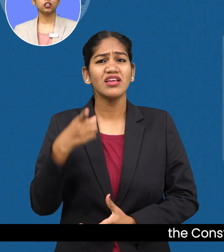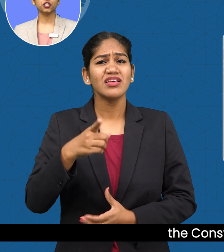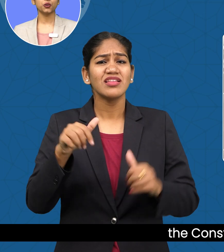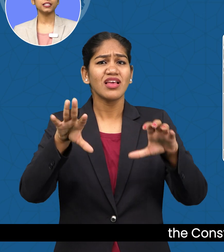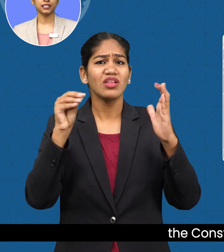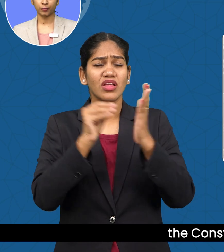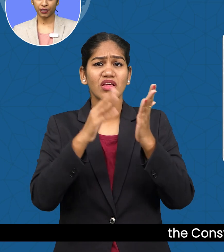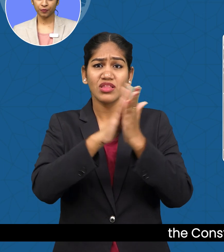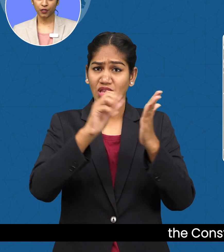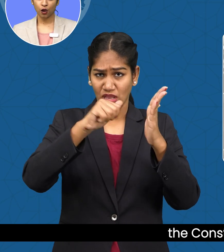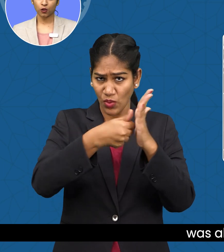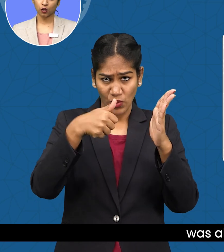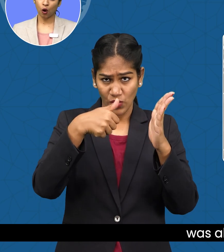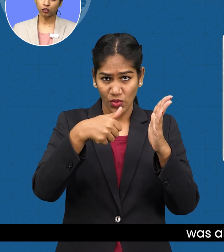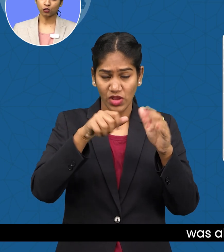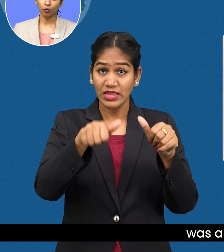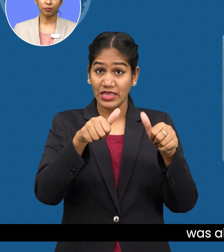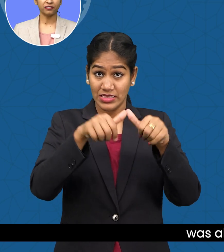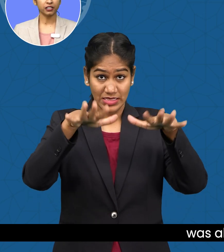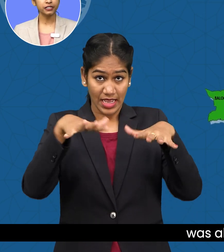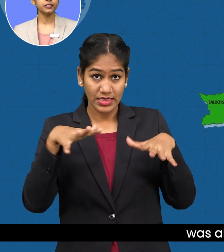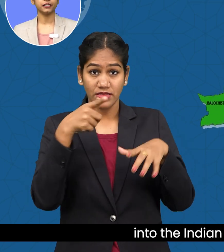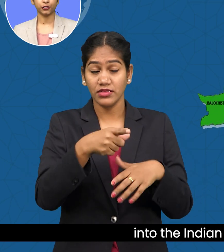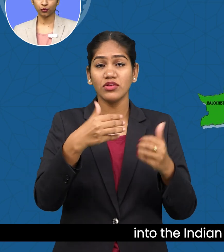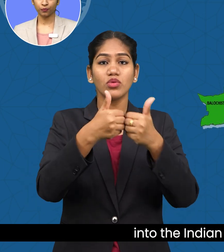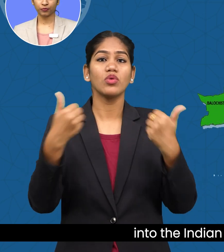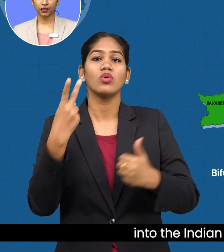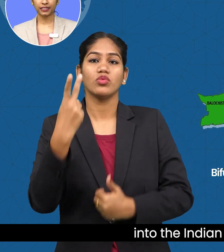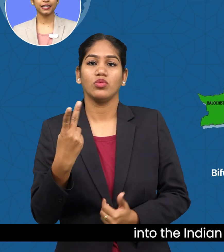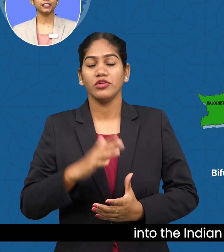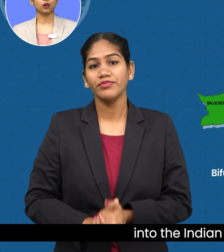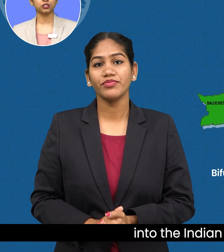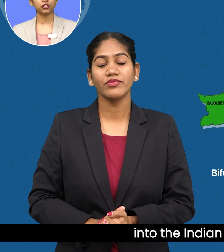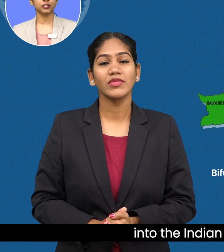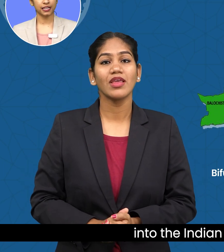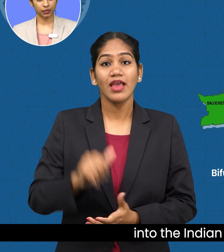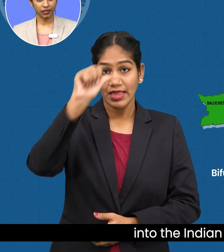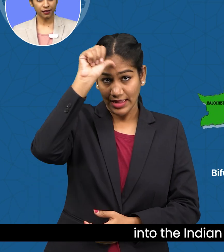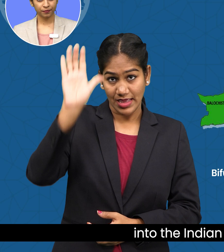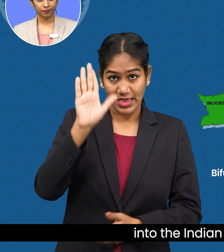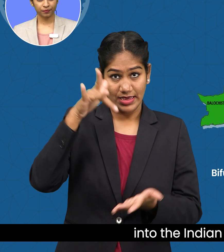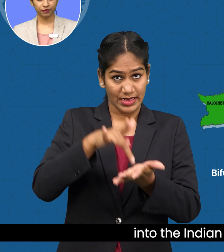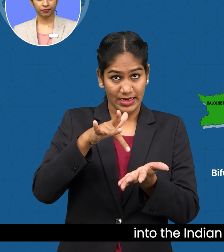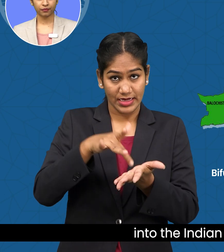the Constituent Assembly was also bifurcated into the Indian Constituent